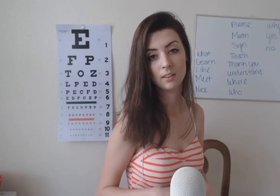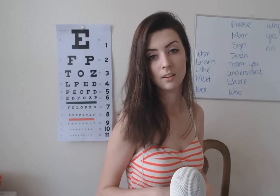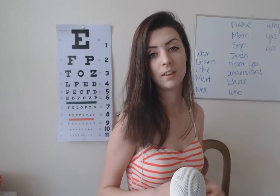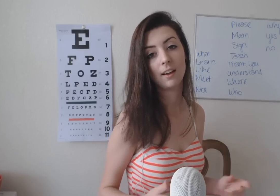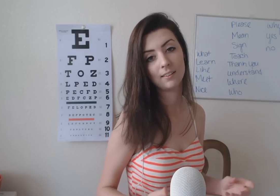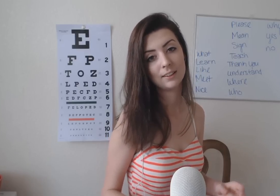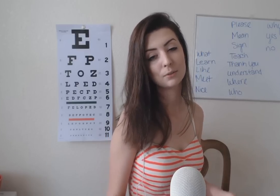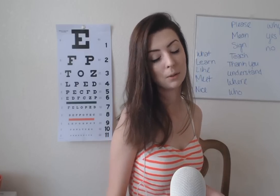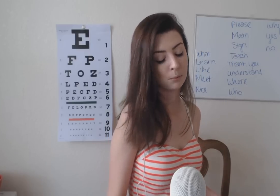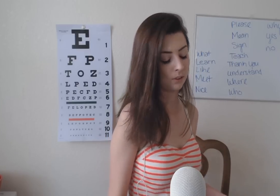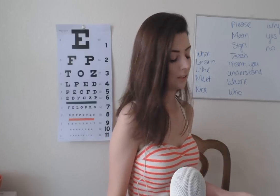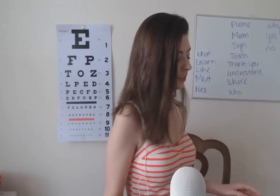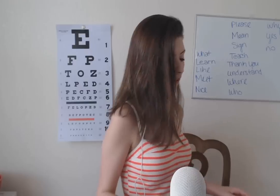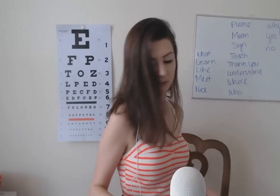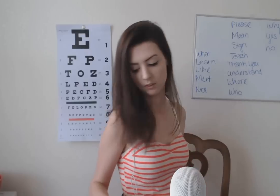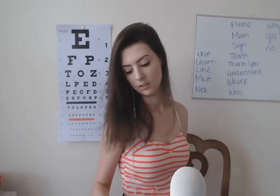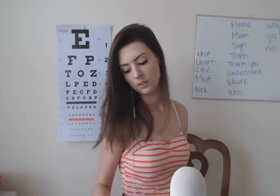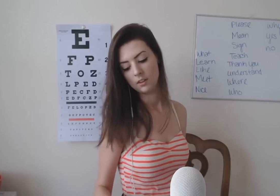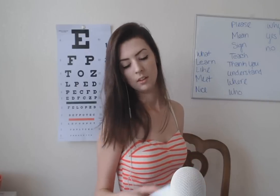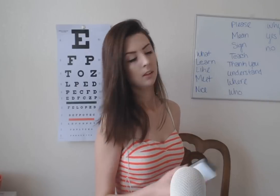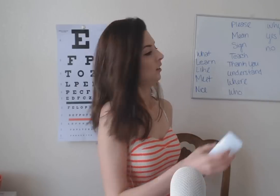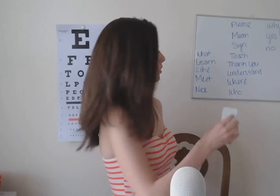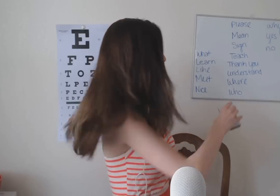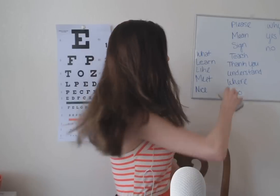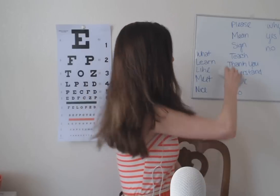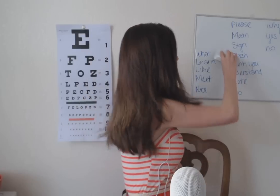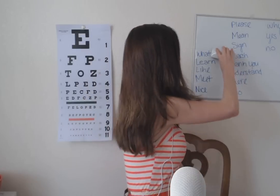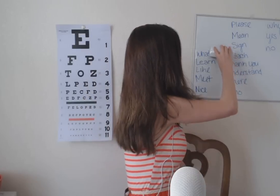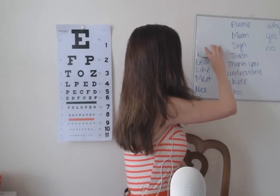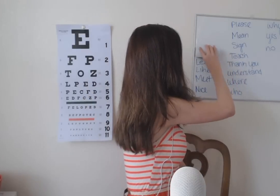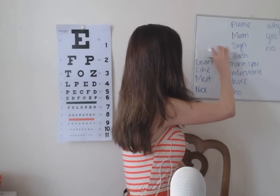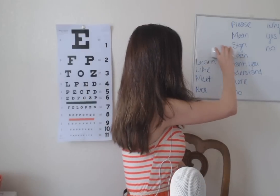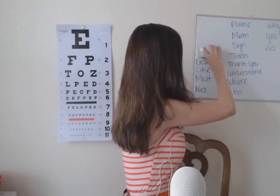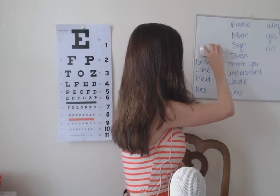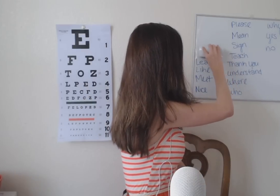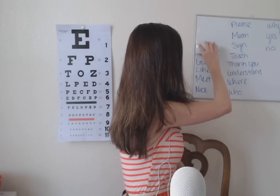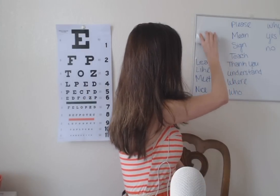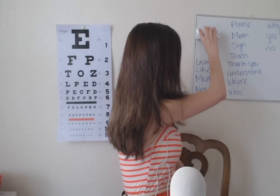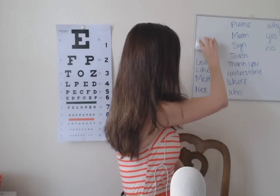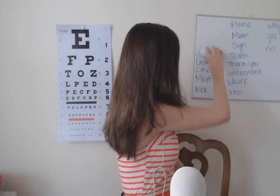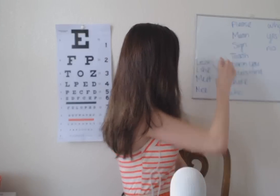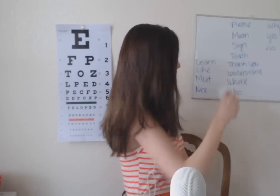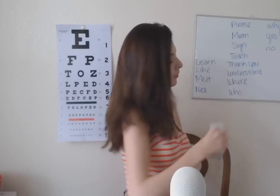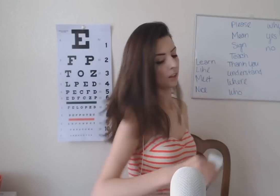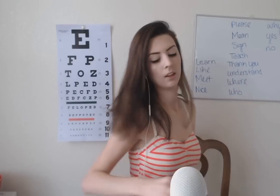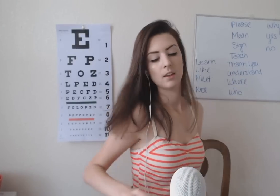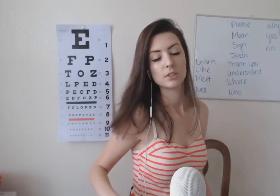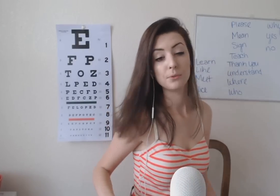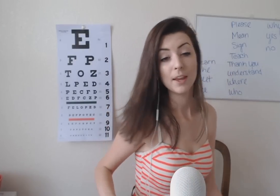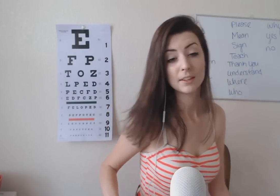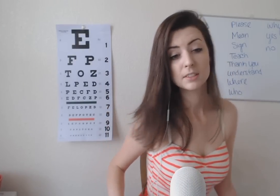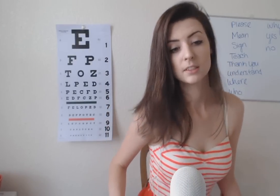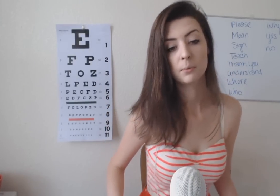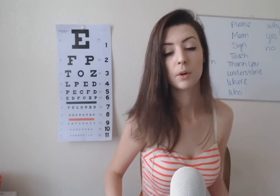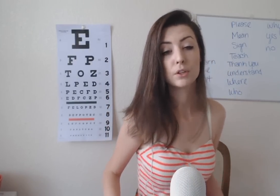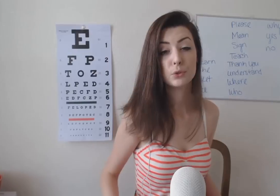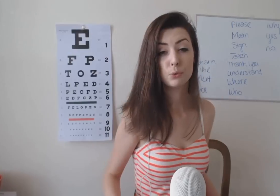Yeah, it's really important. So just remember that when you're practicing. So next, we're going to do